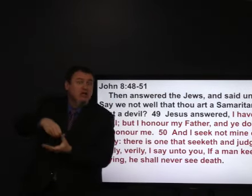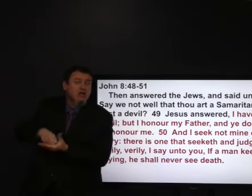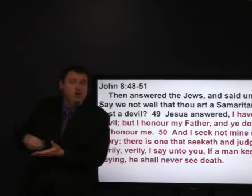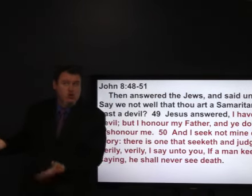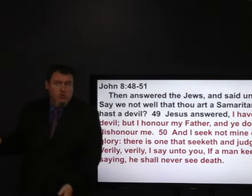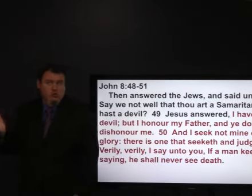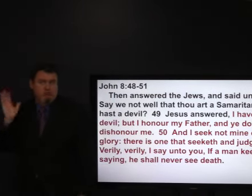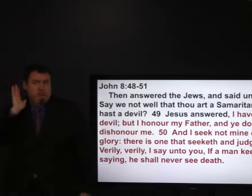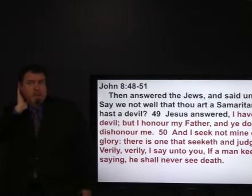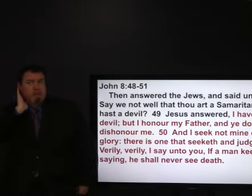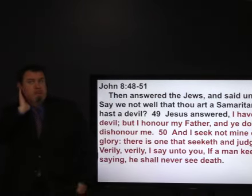Maybe you have a devil in you.